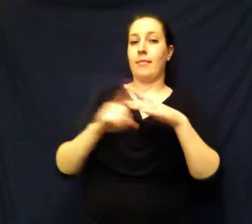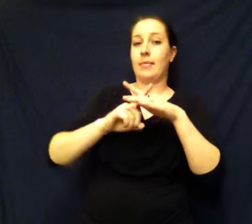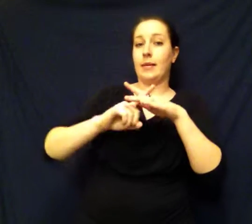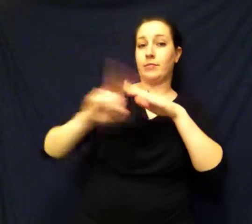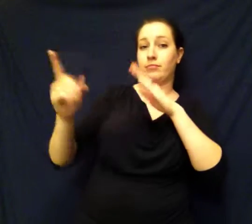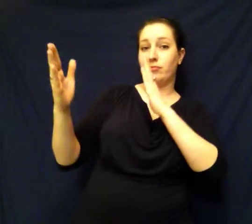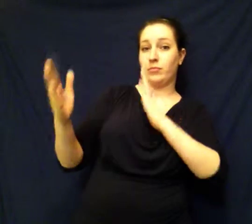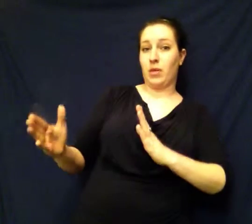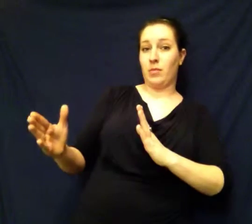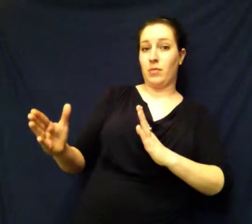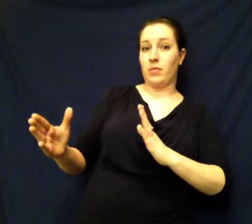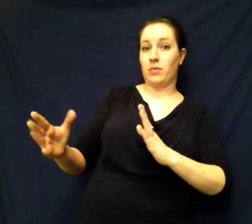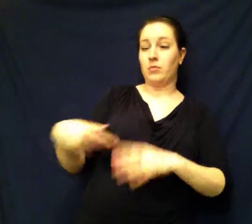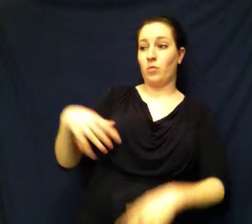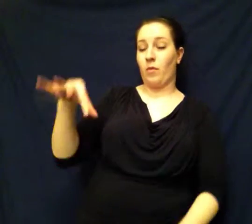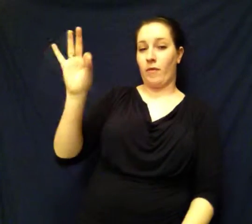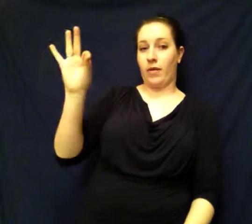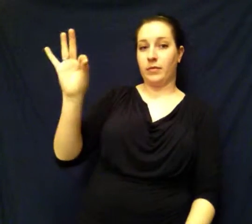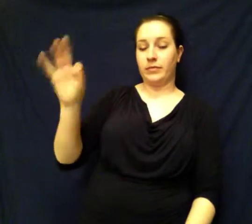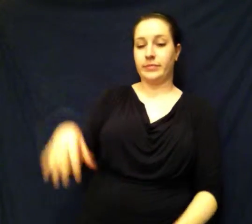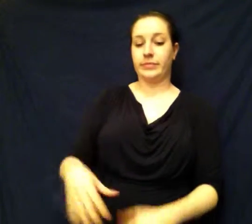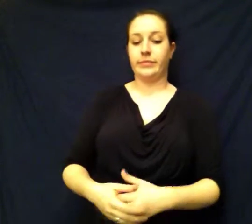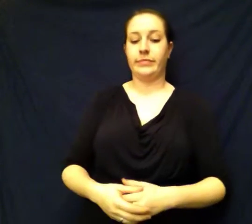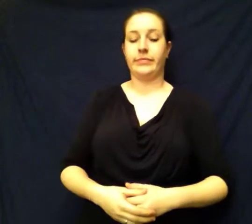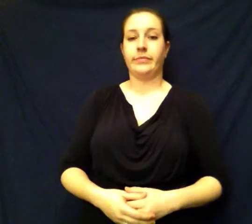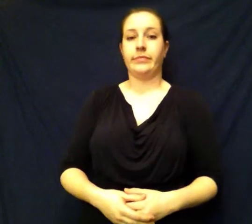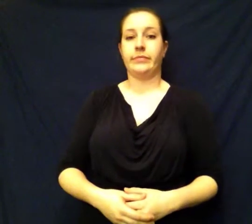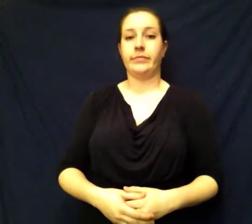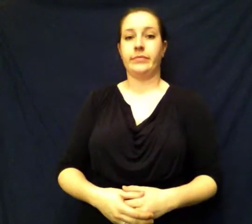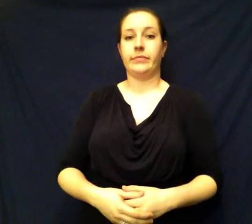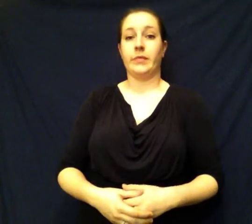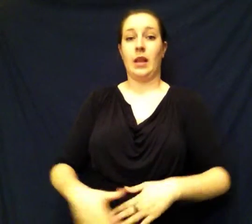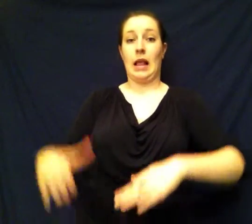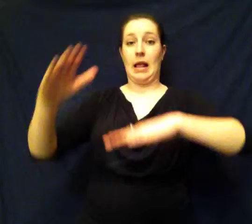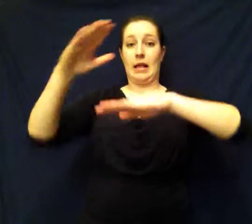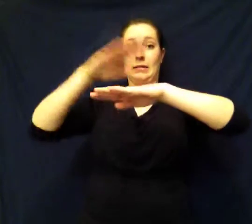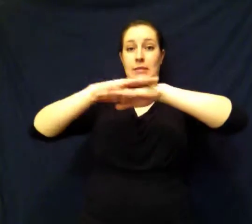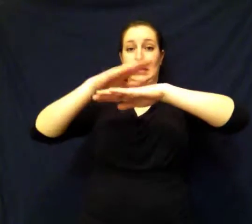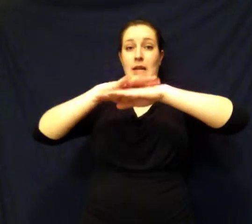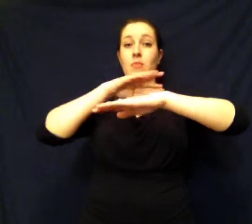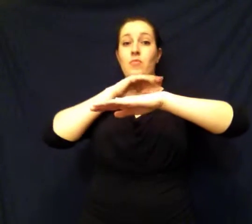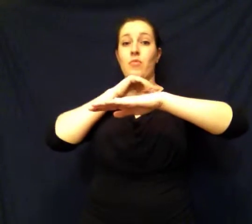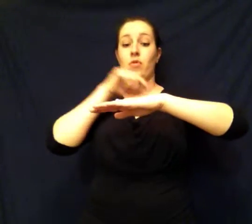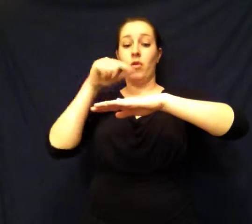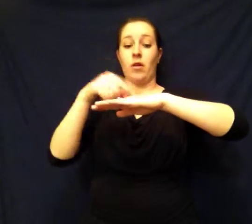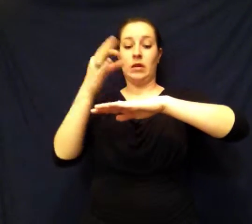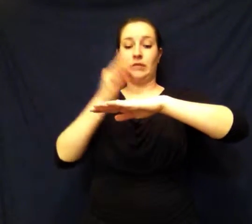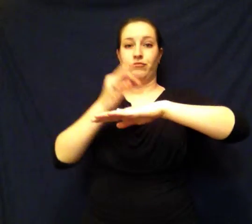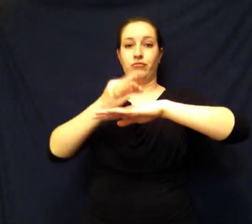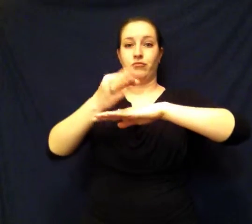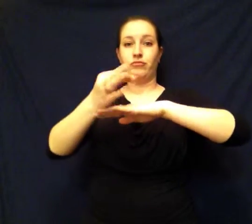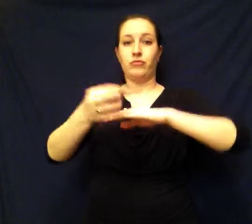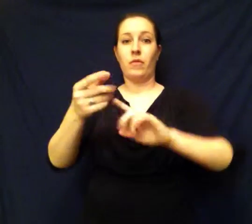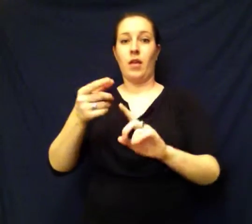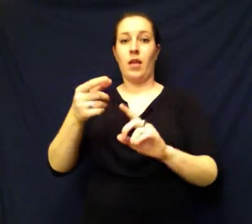And the fill above the tunnel, we found a 1945 Jefferson nickel. It's called a war nickel. It's just an amazing coincidence because